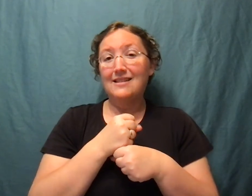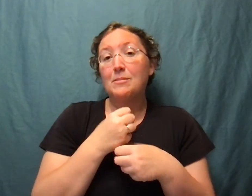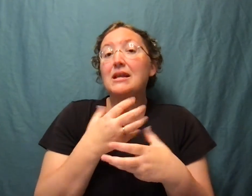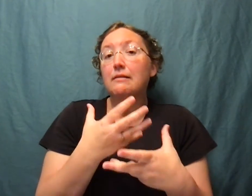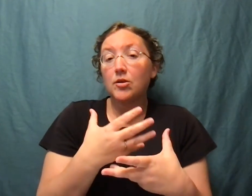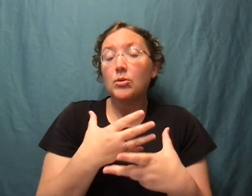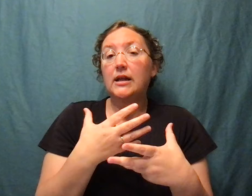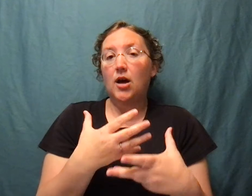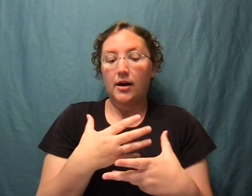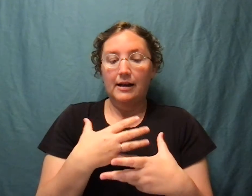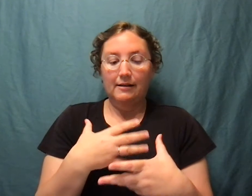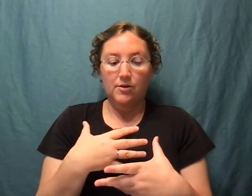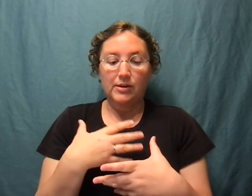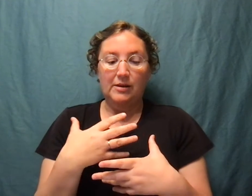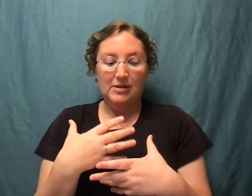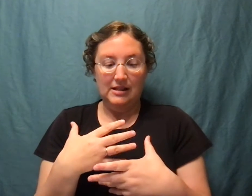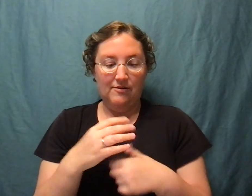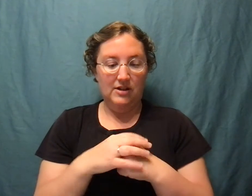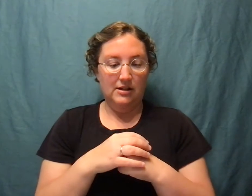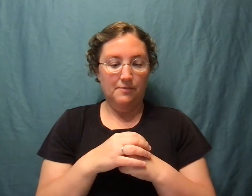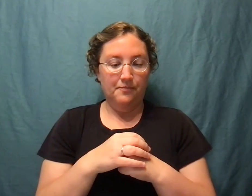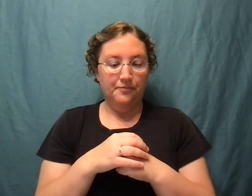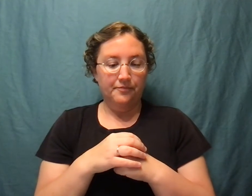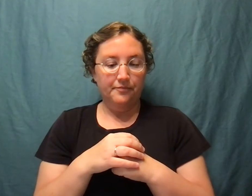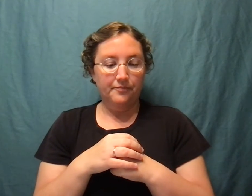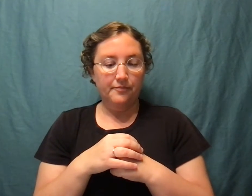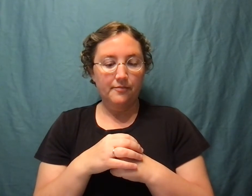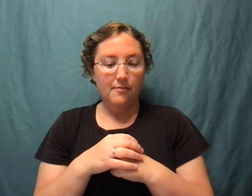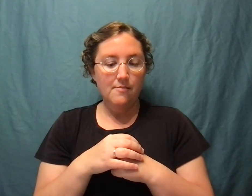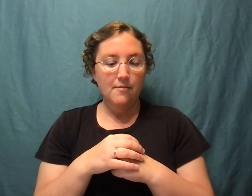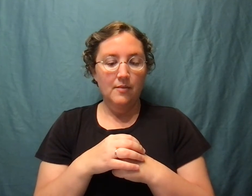means I literally got it. I literally received it.